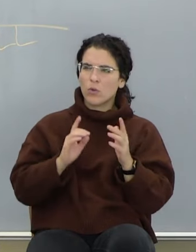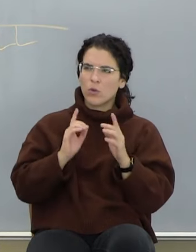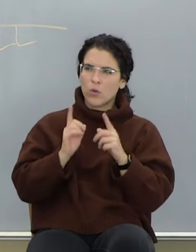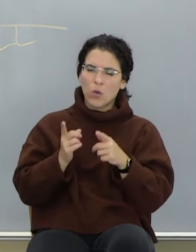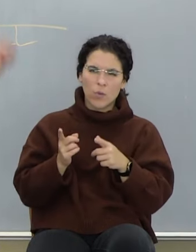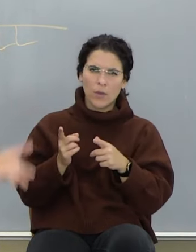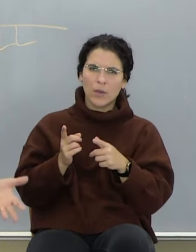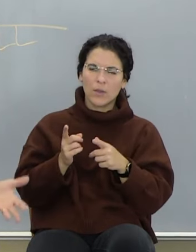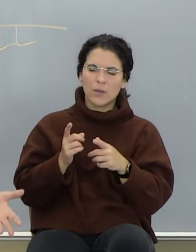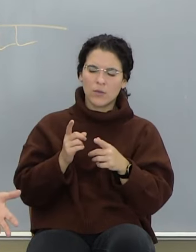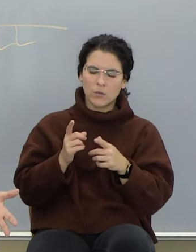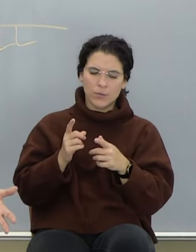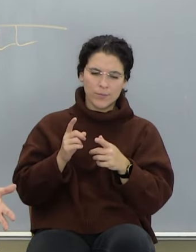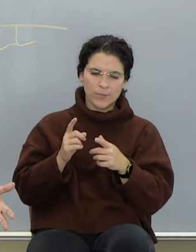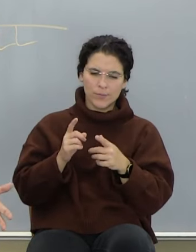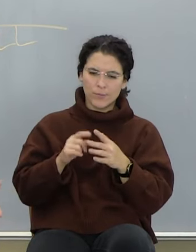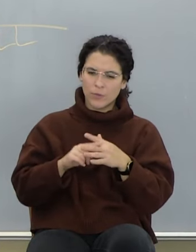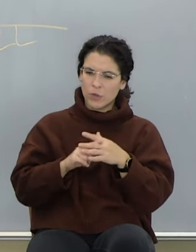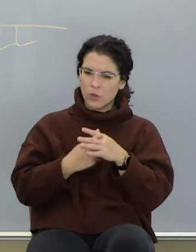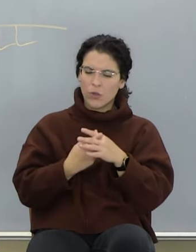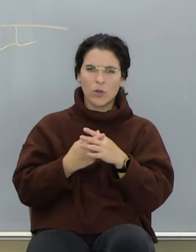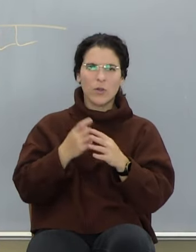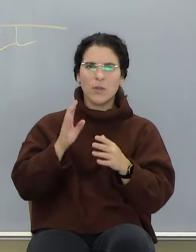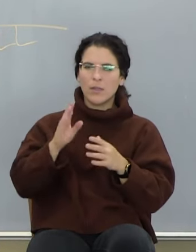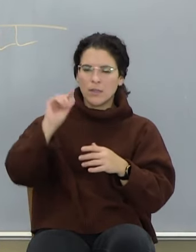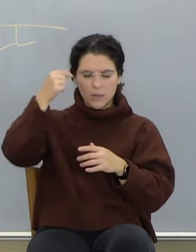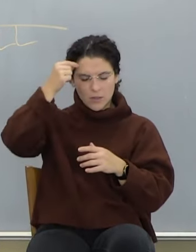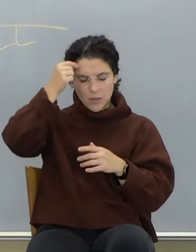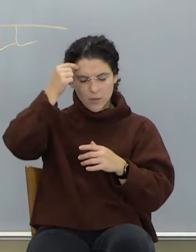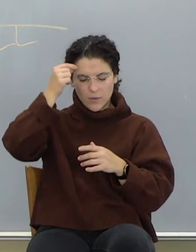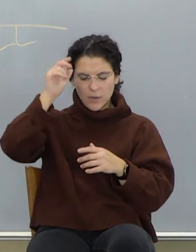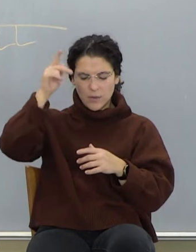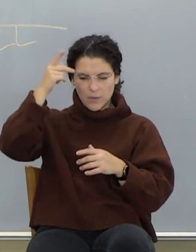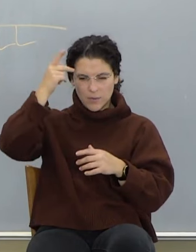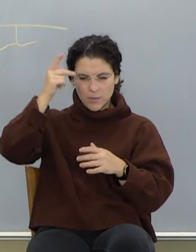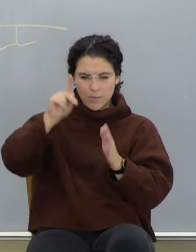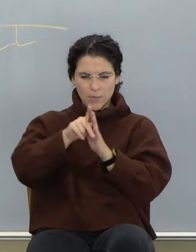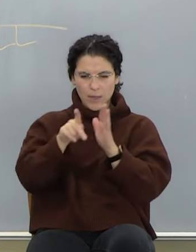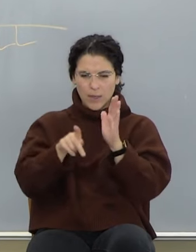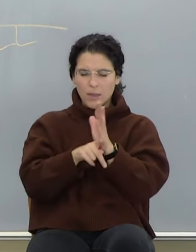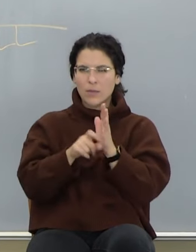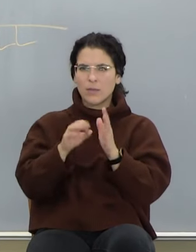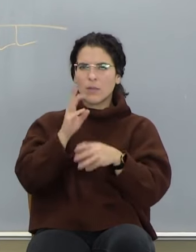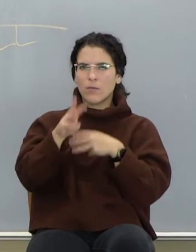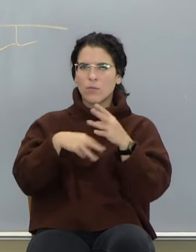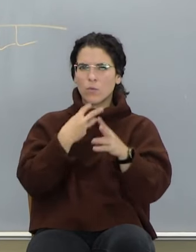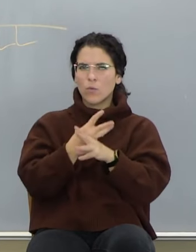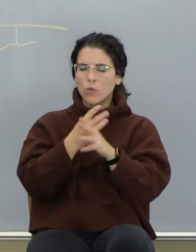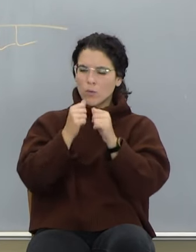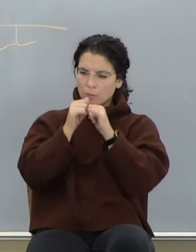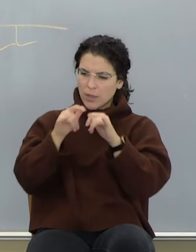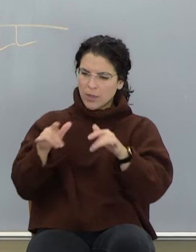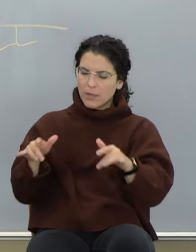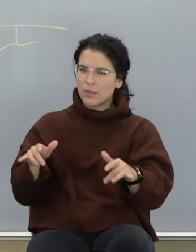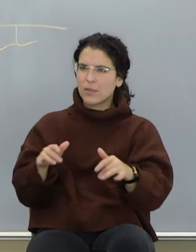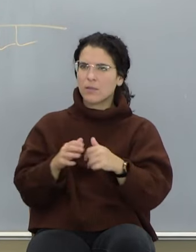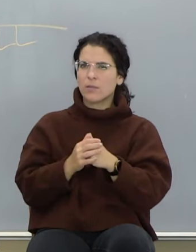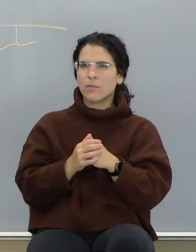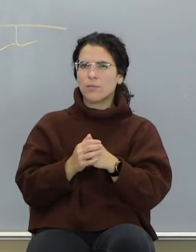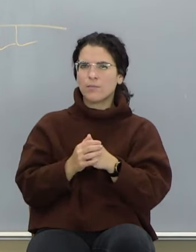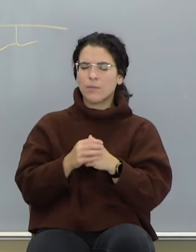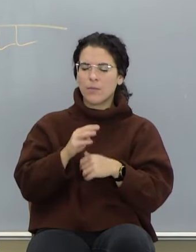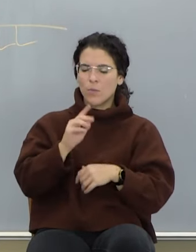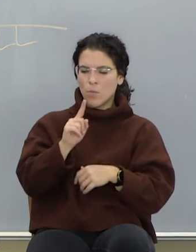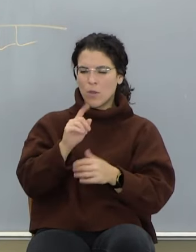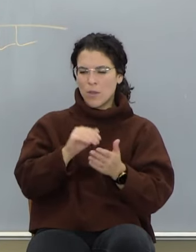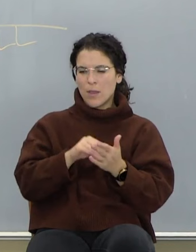to implement his governing policy of worldwide blessing? The